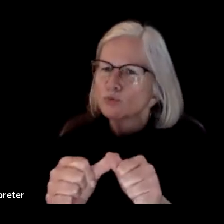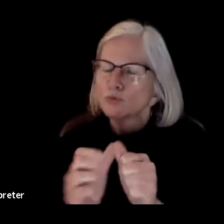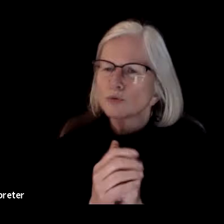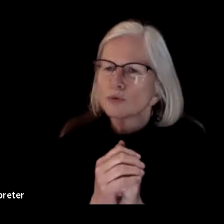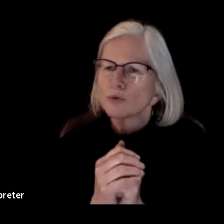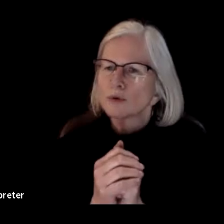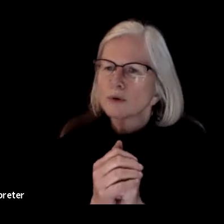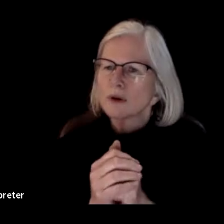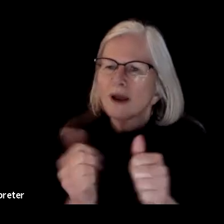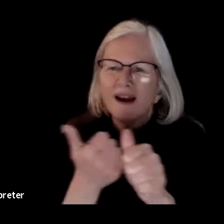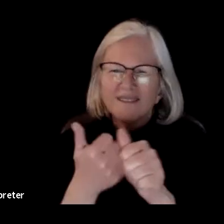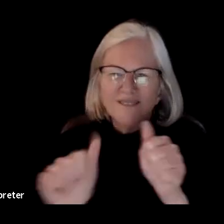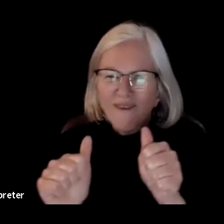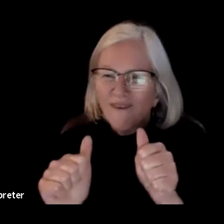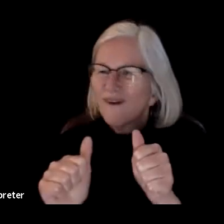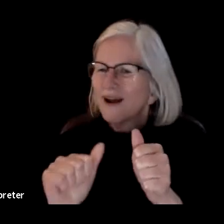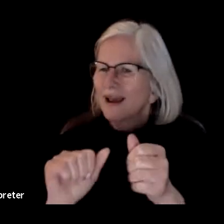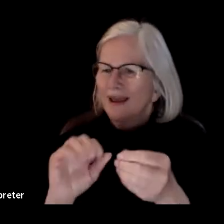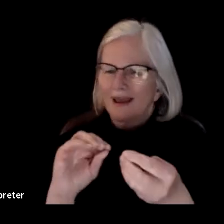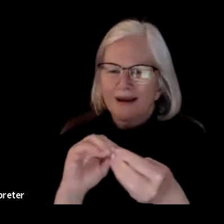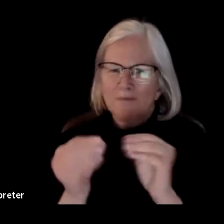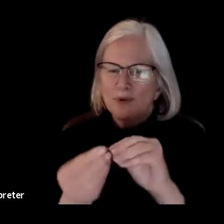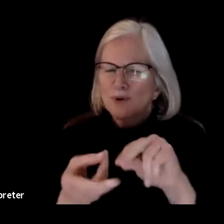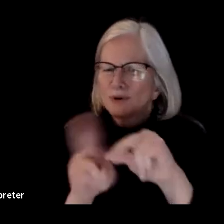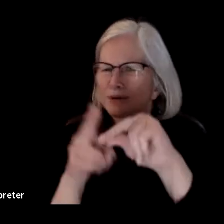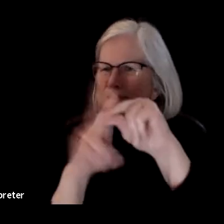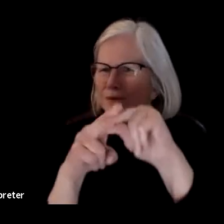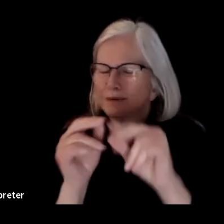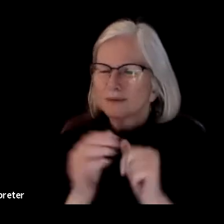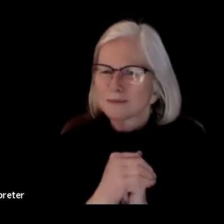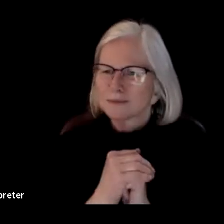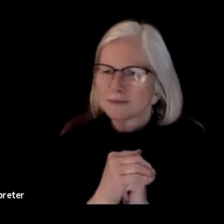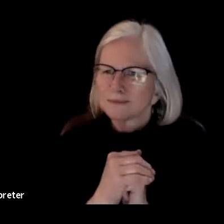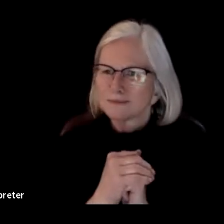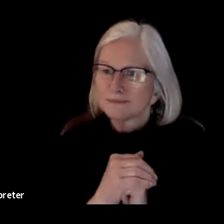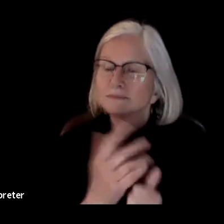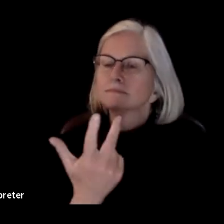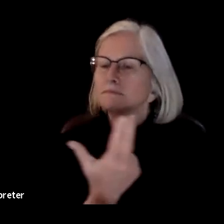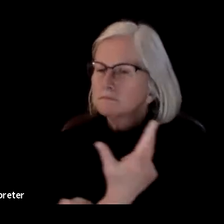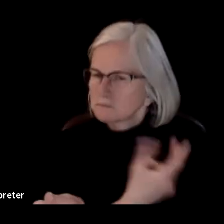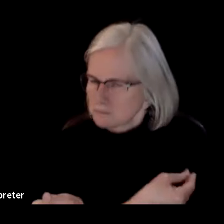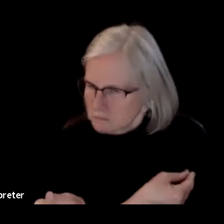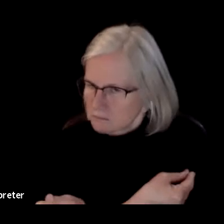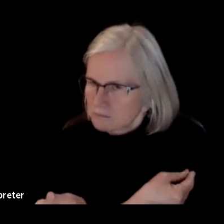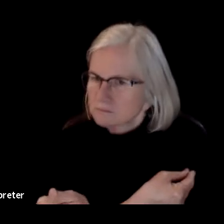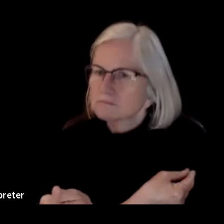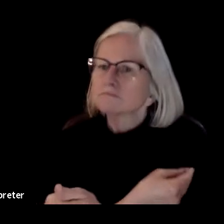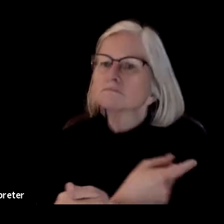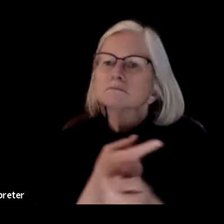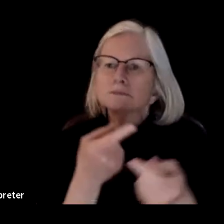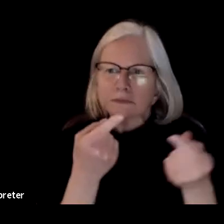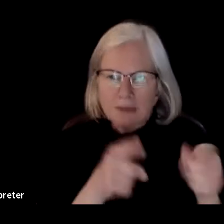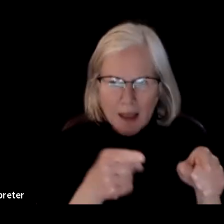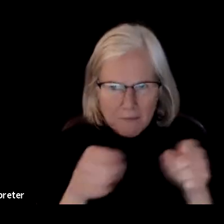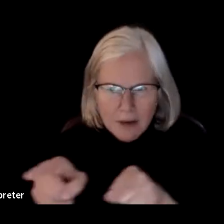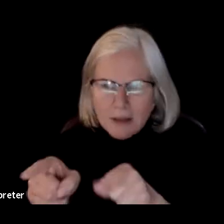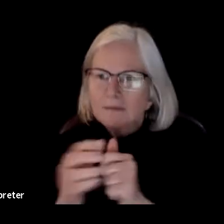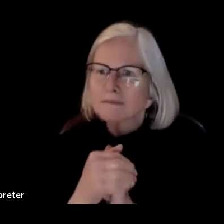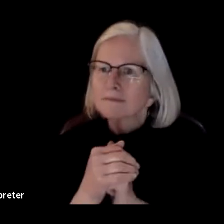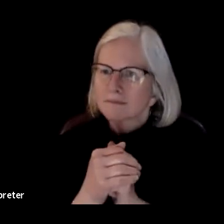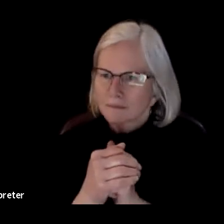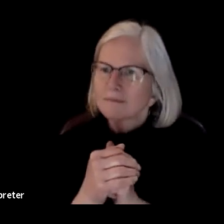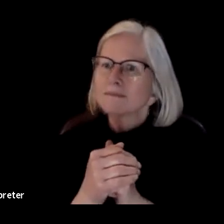Vaccinations are coming and continue to increase, and that is fantastic news. But we are not there